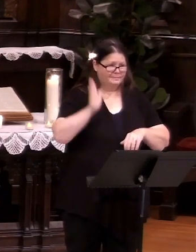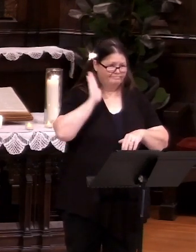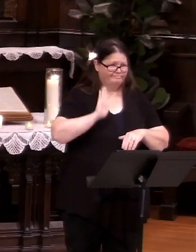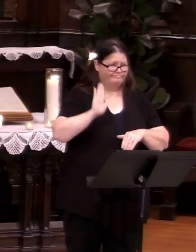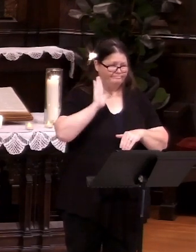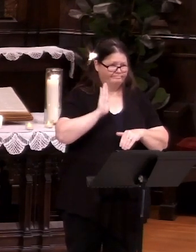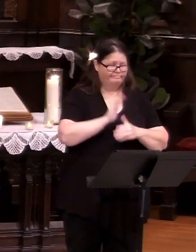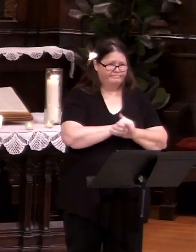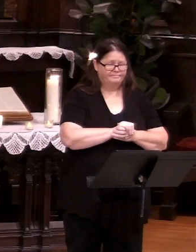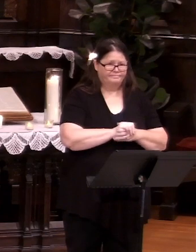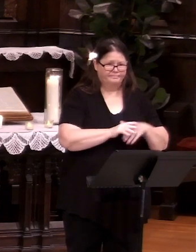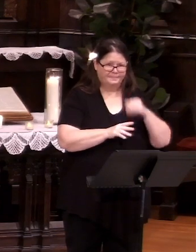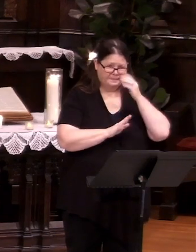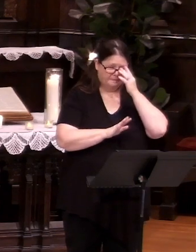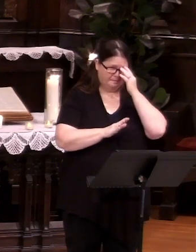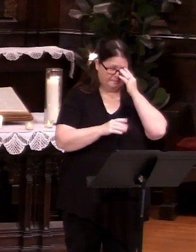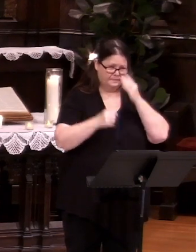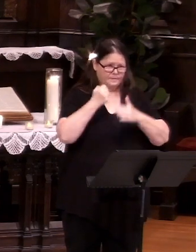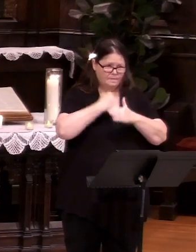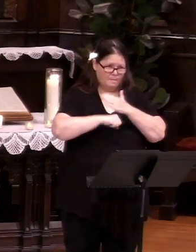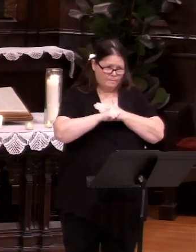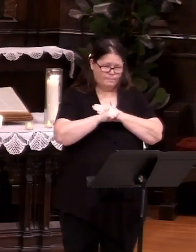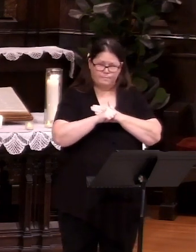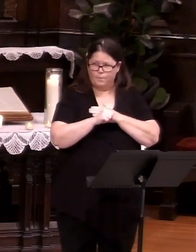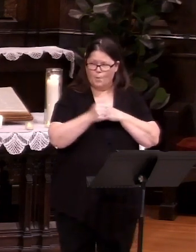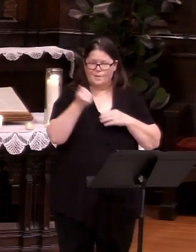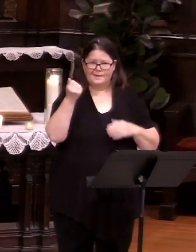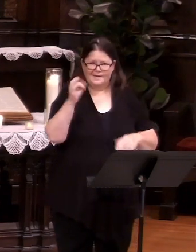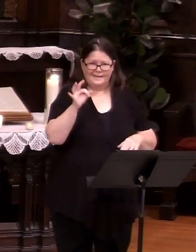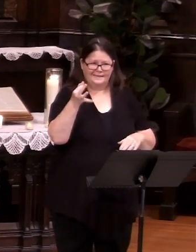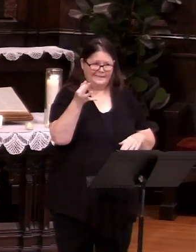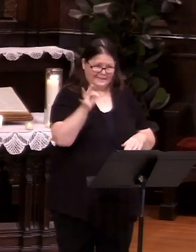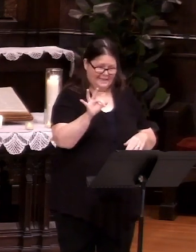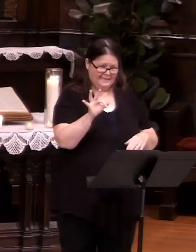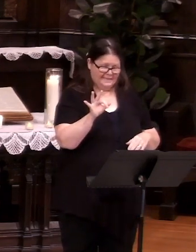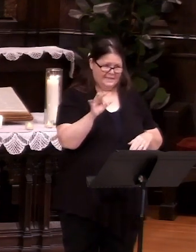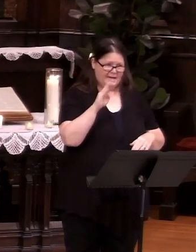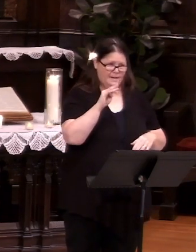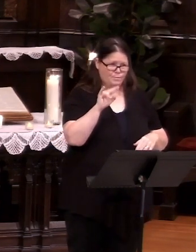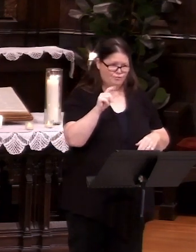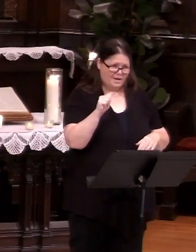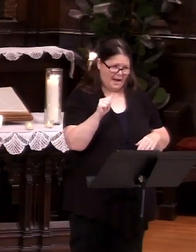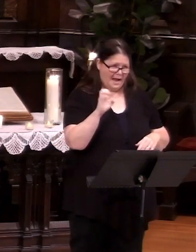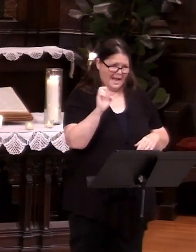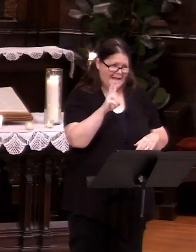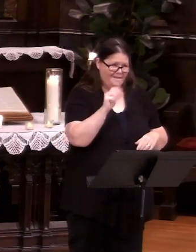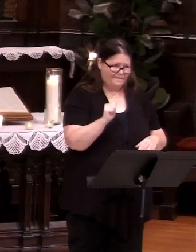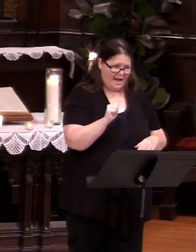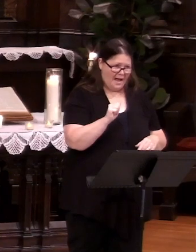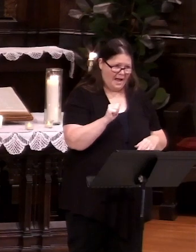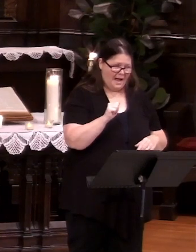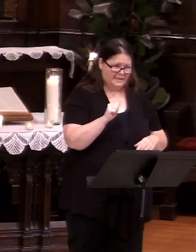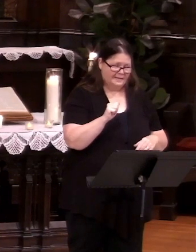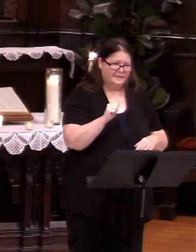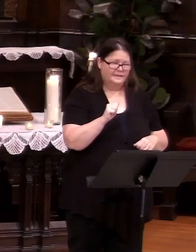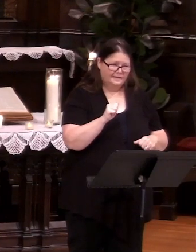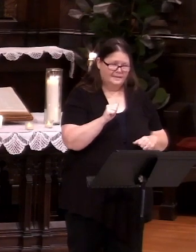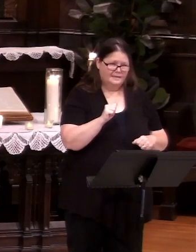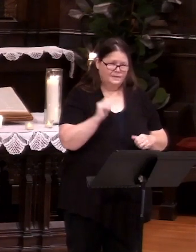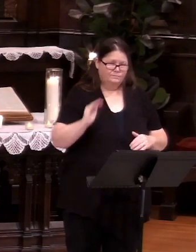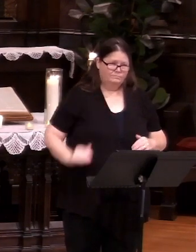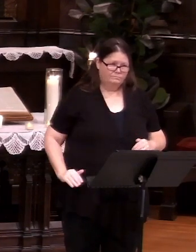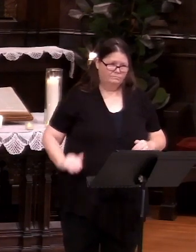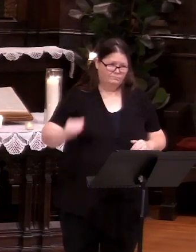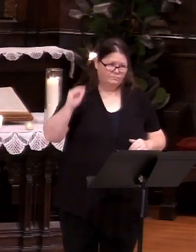Argentina. Born in 1919, Maria Eva Durante grew